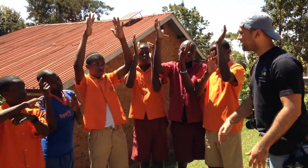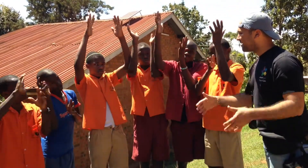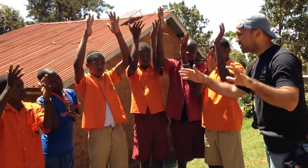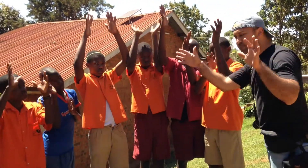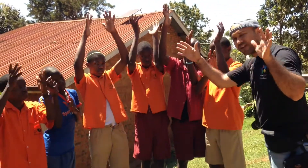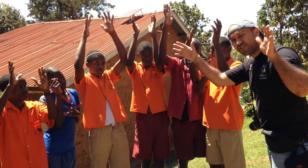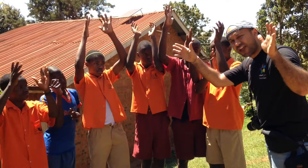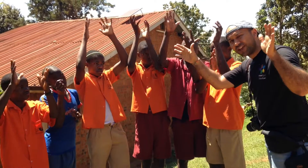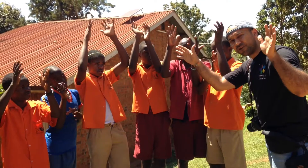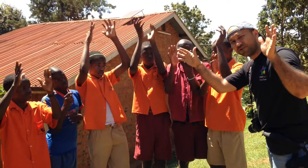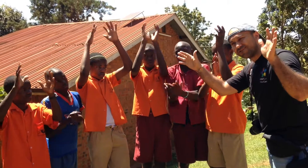And a big thank you.